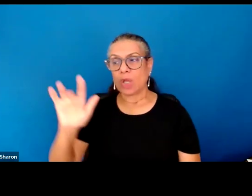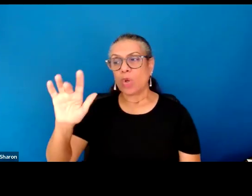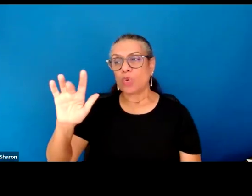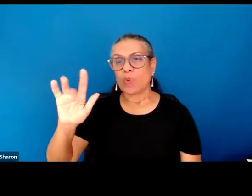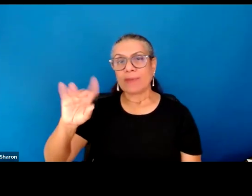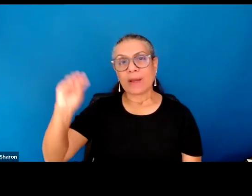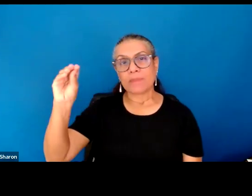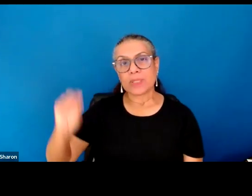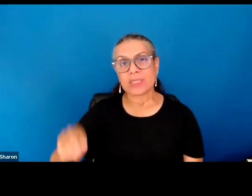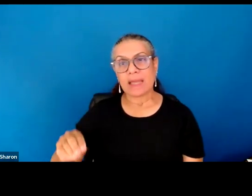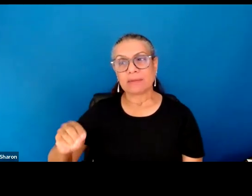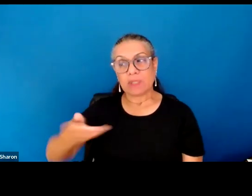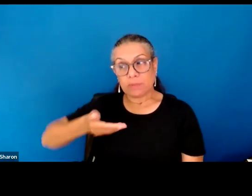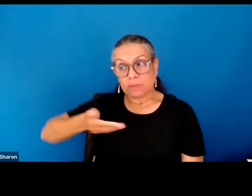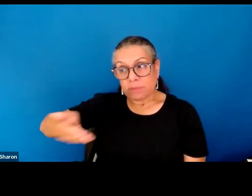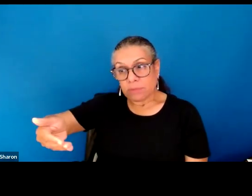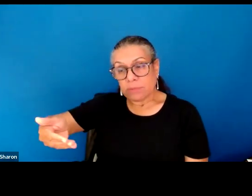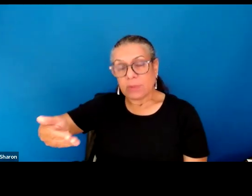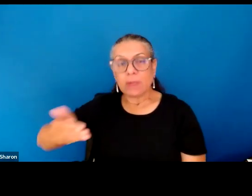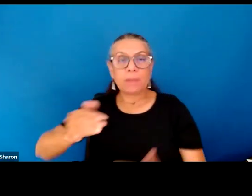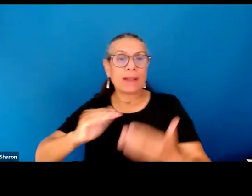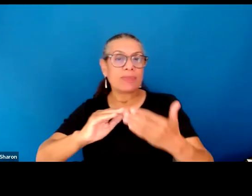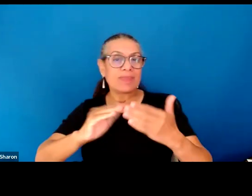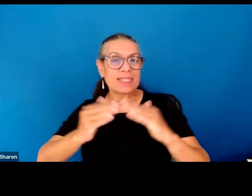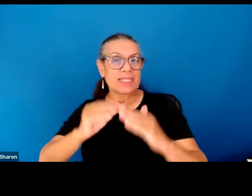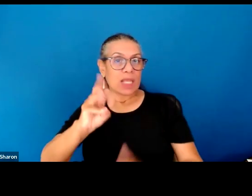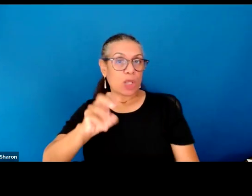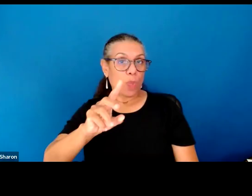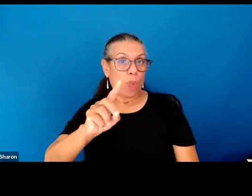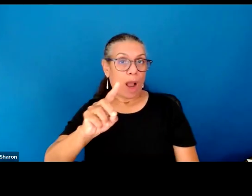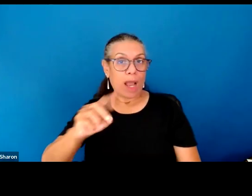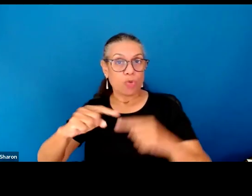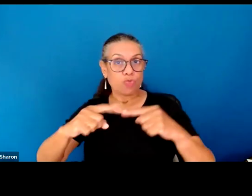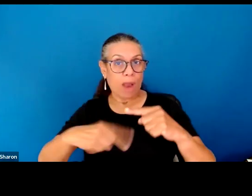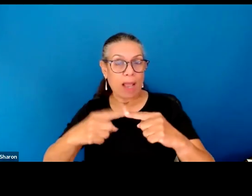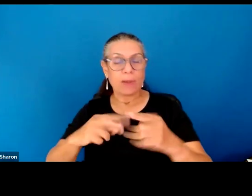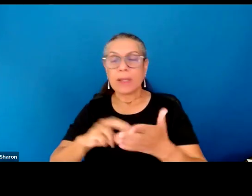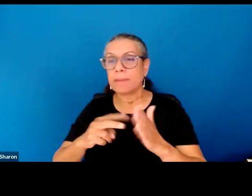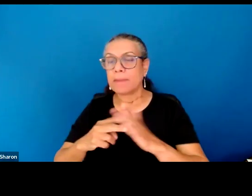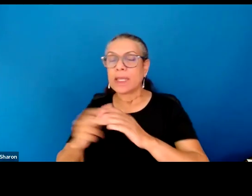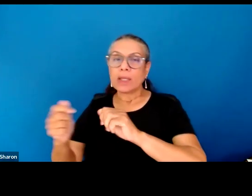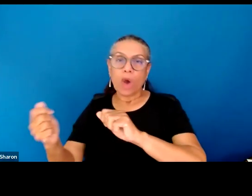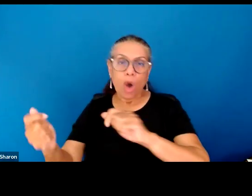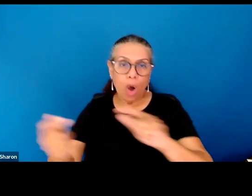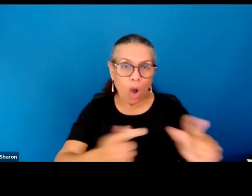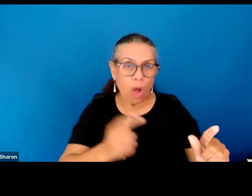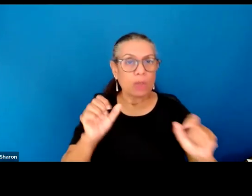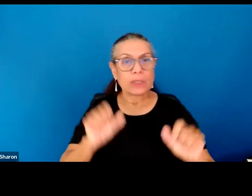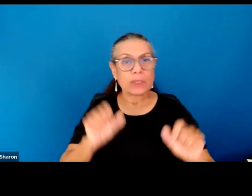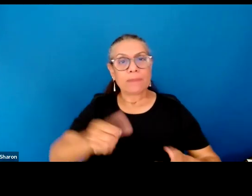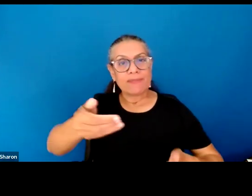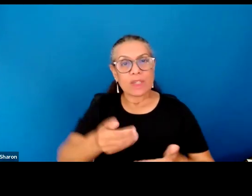the invitations. The addition of the citywide round means that every student would be considered for 40% of the invitations because they'd